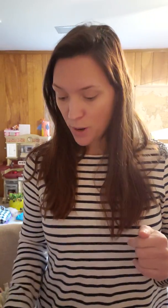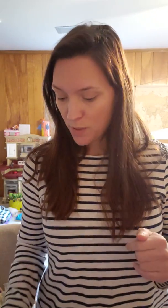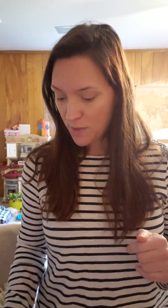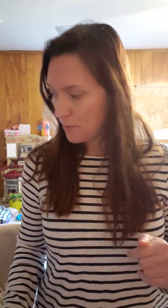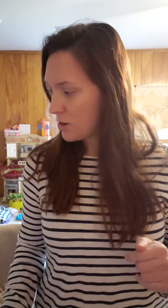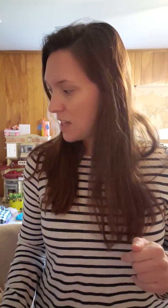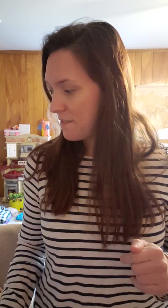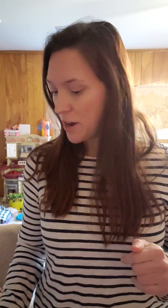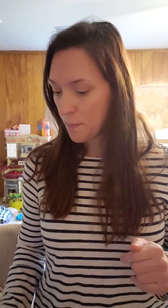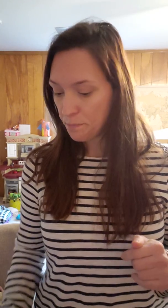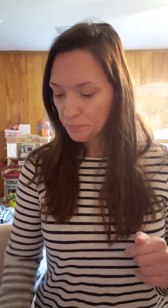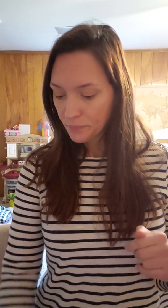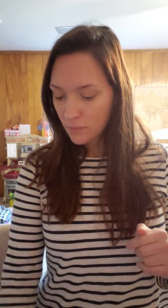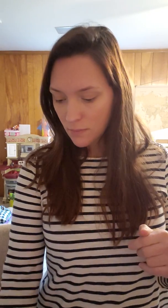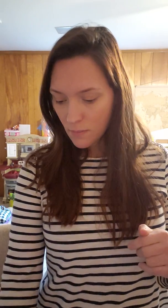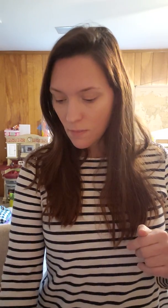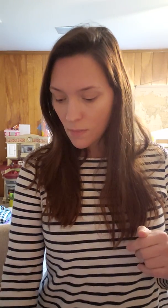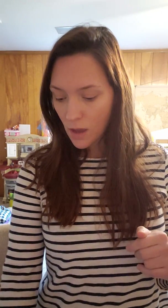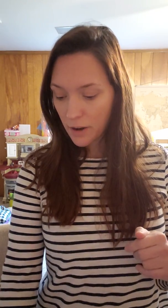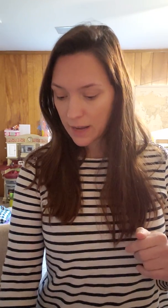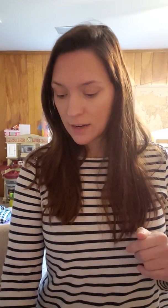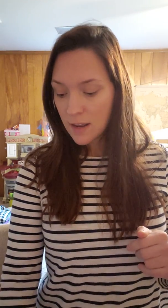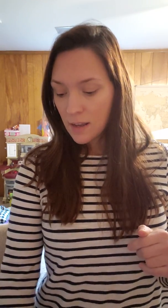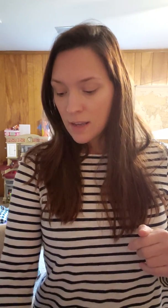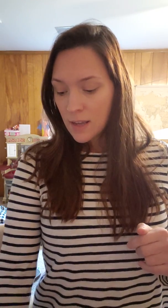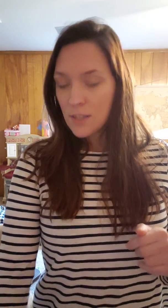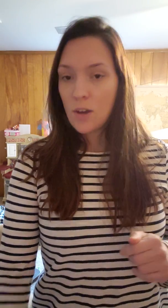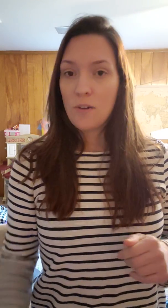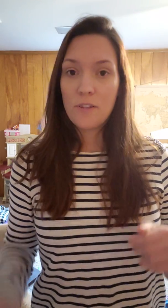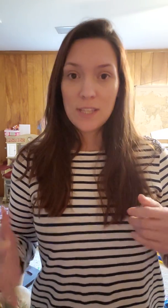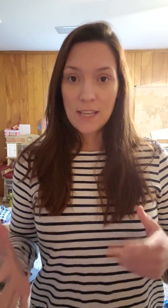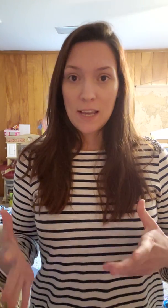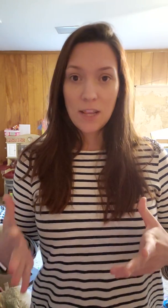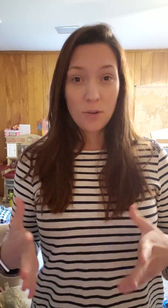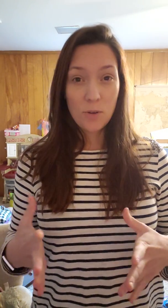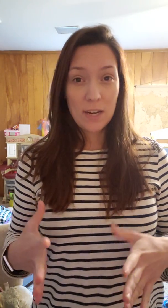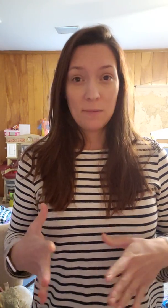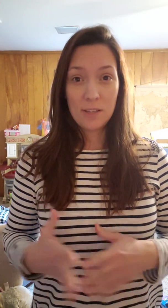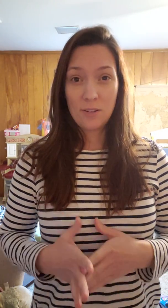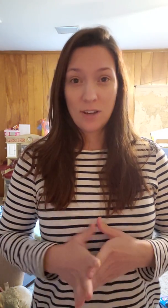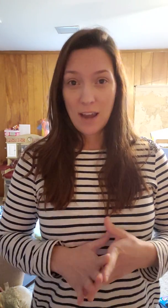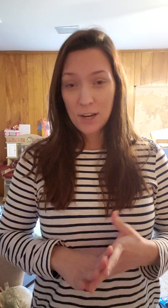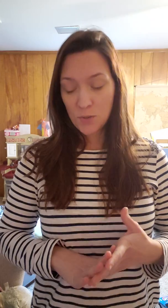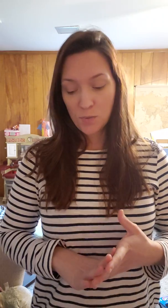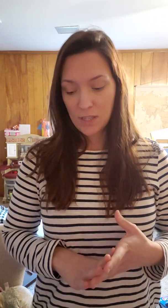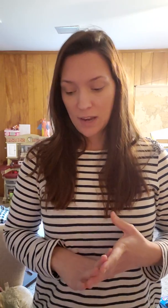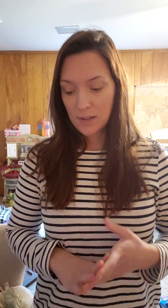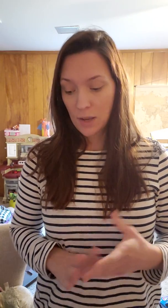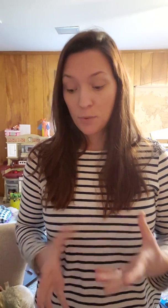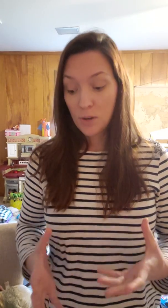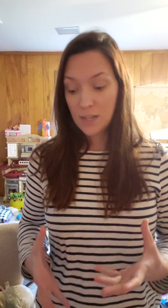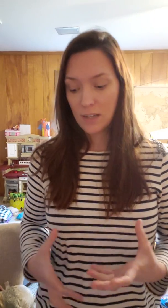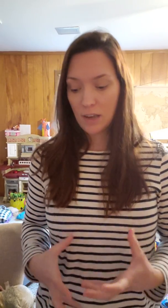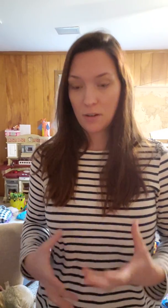bear with me real life here all right so for the sign thermodynamics there's not an actual sign I'm putting together